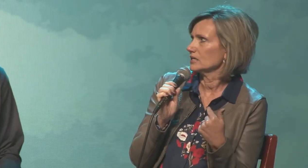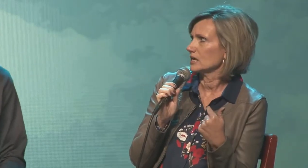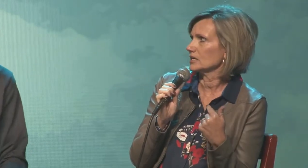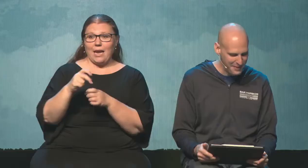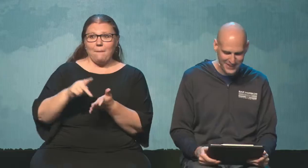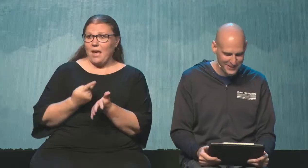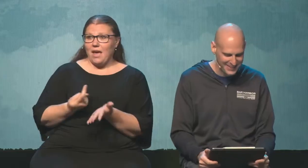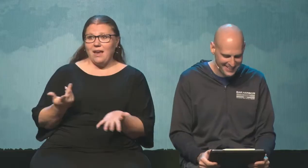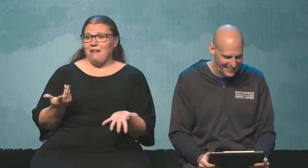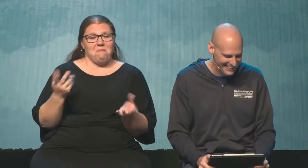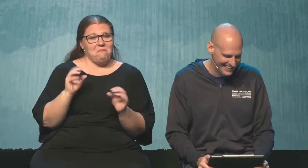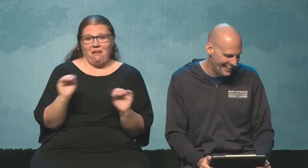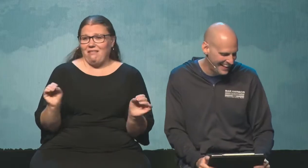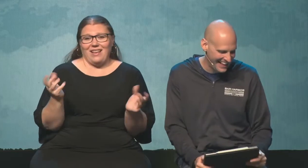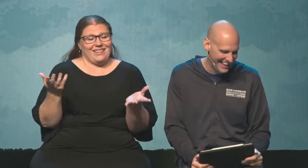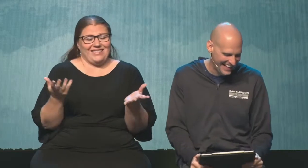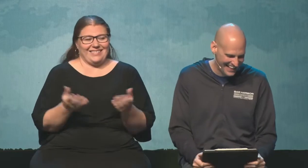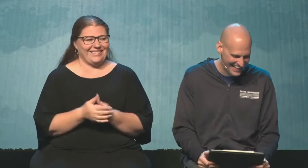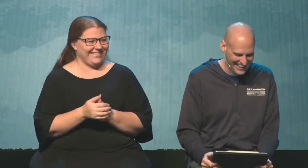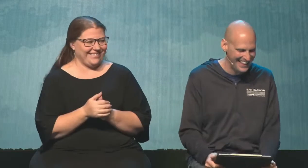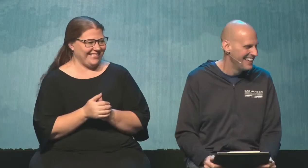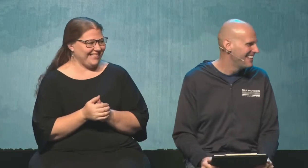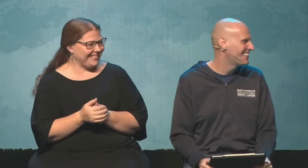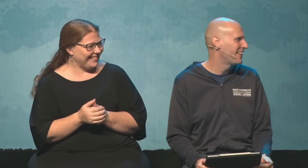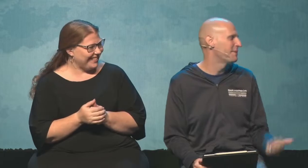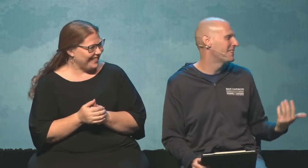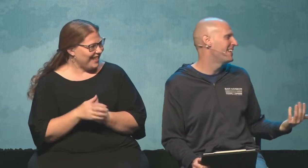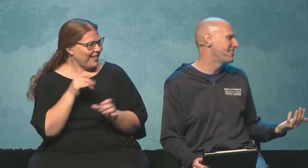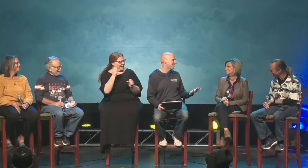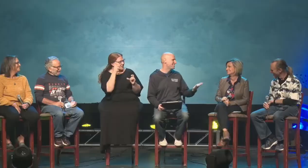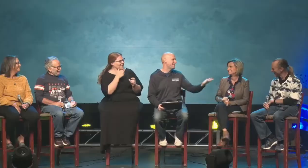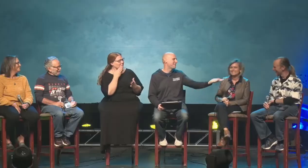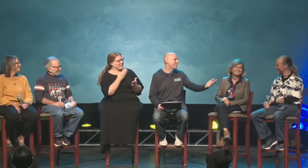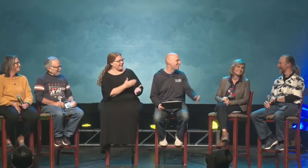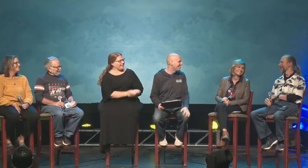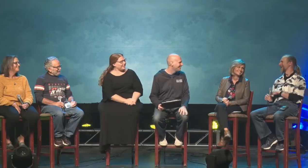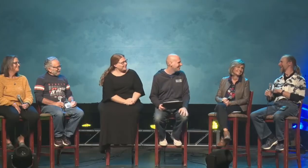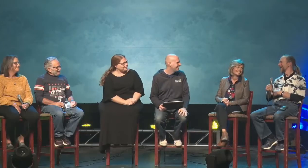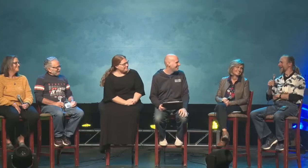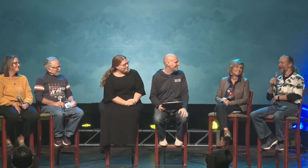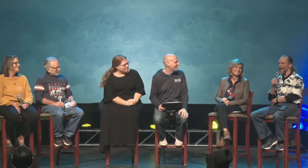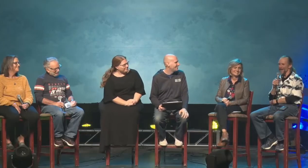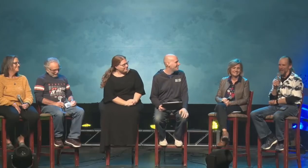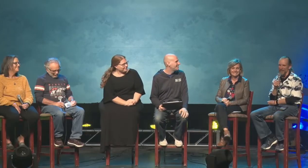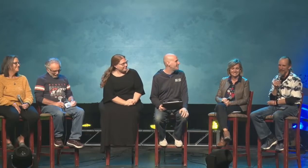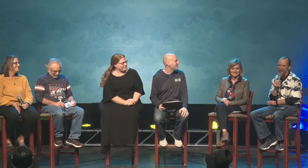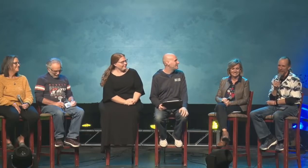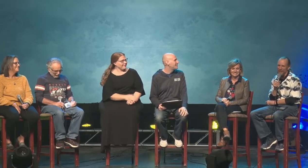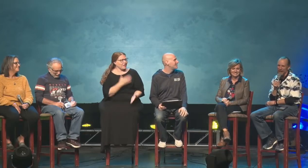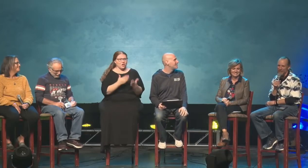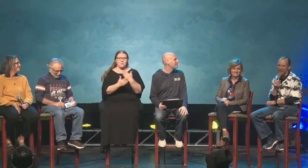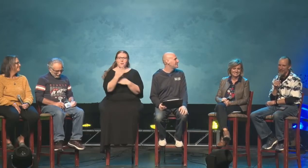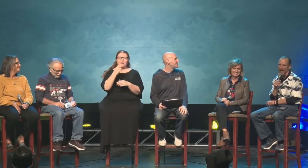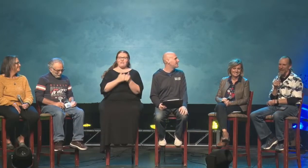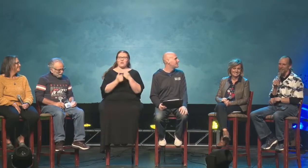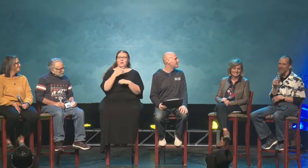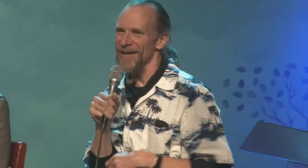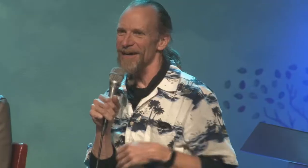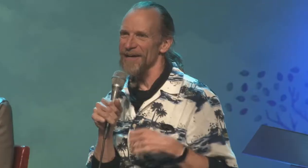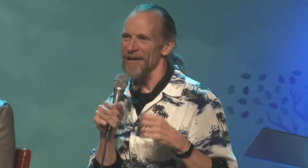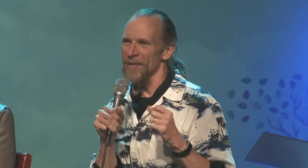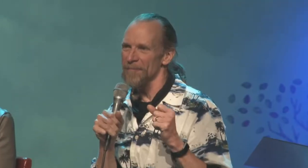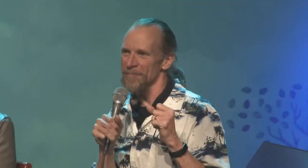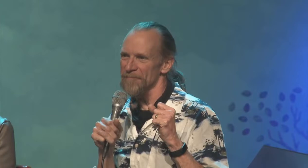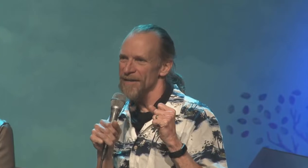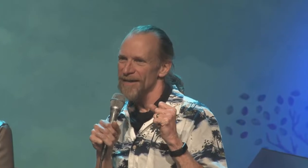paid? No, absolutely not. Shoot, I thought that. Okay. That's awesome. Well, thank you, Teresa, for being here. All right, good morning, everyone. My name is Jim Adams.